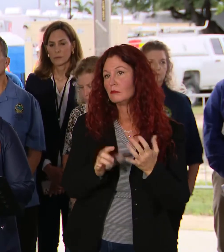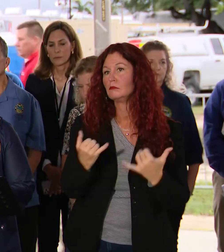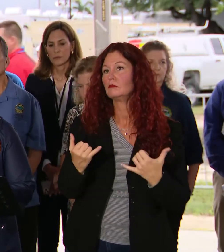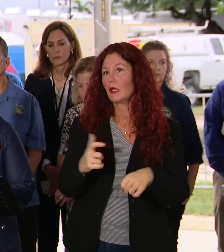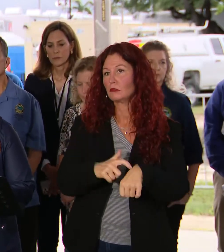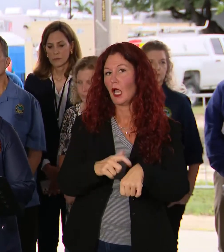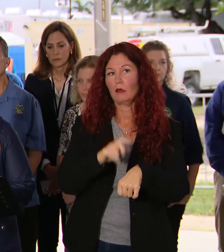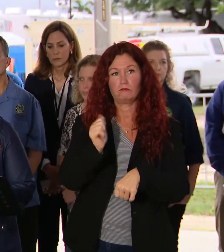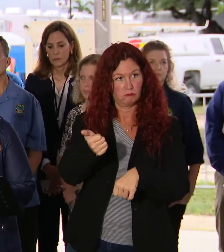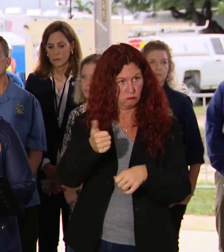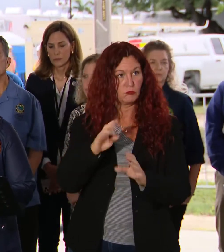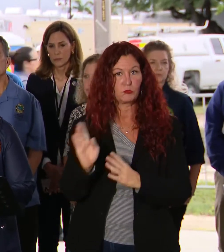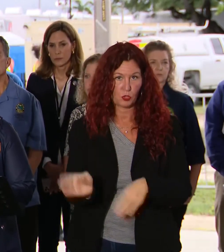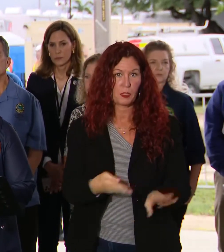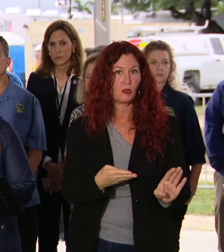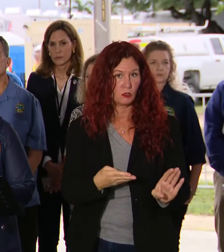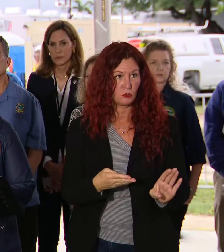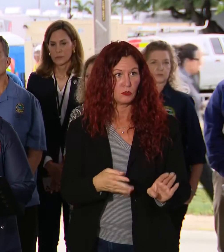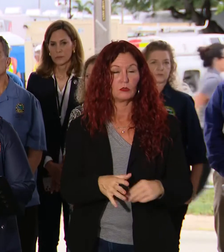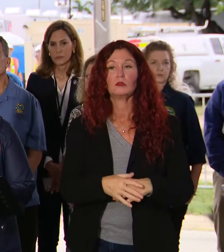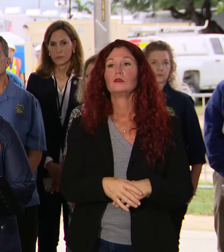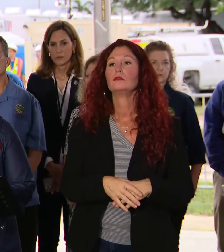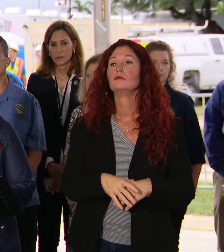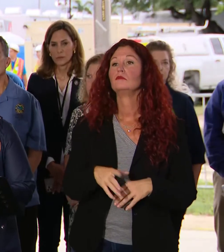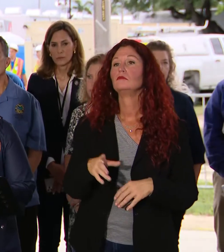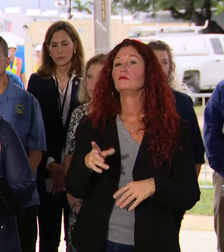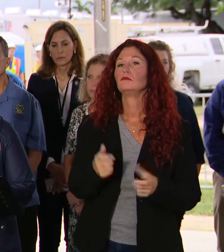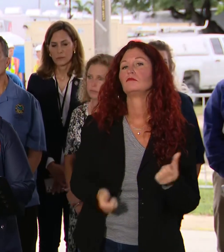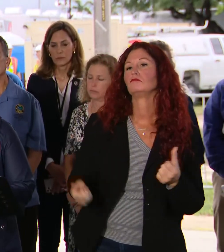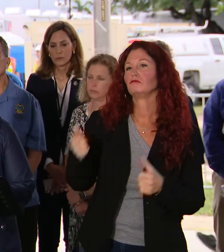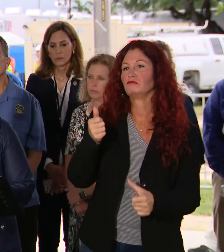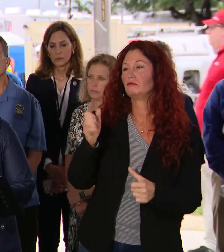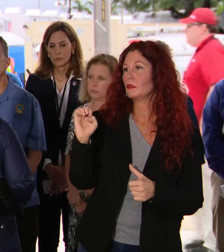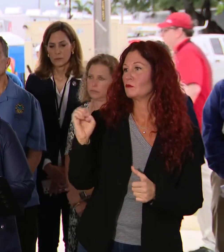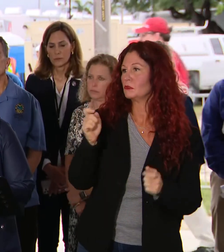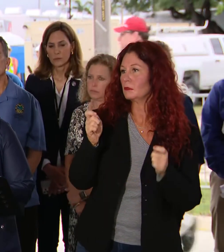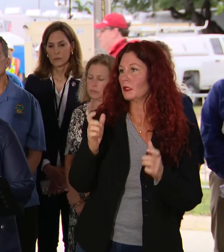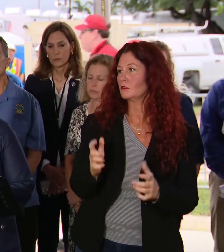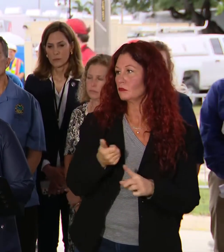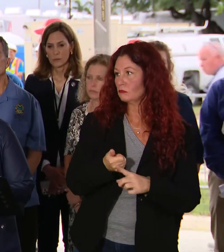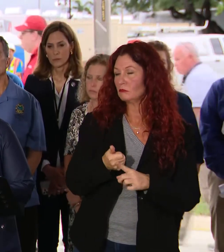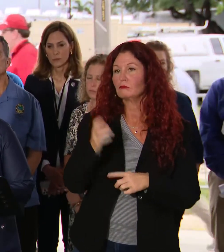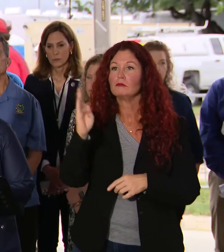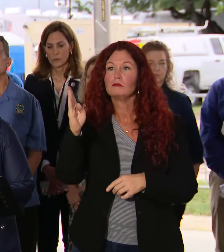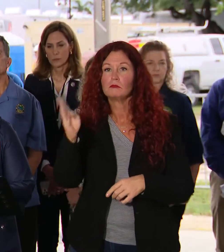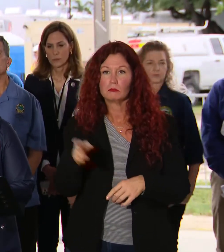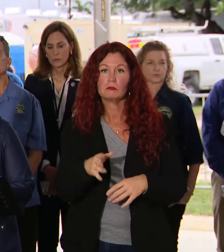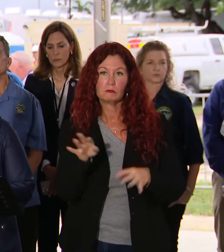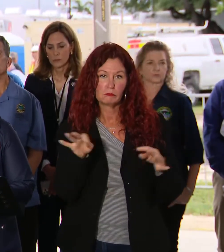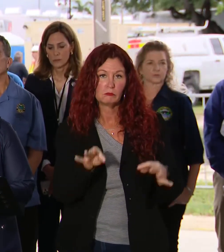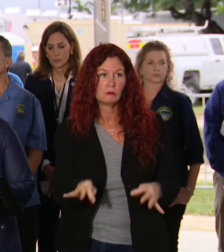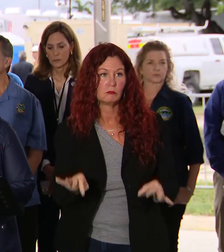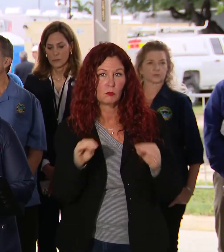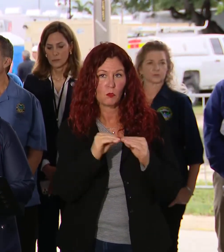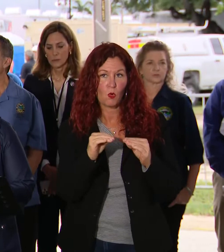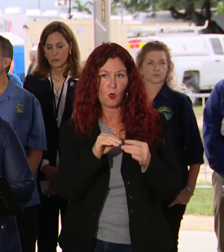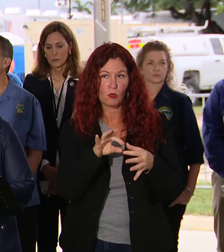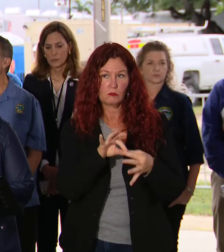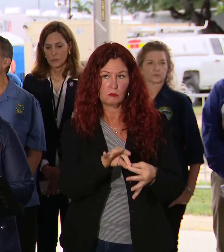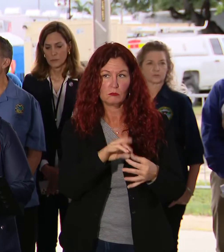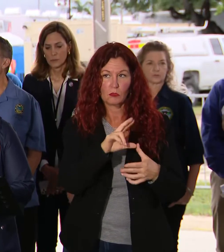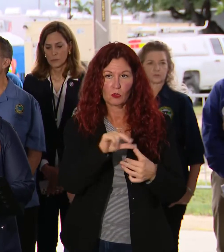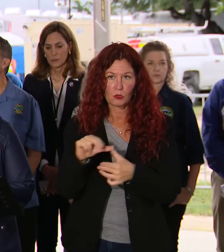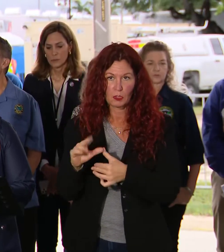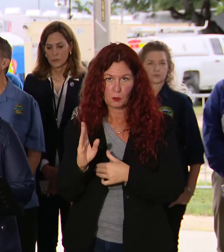will provide more details on the storm preparation, and we encourage you to download our app, Ready MDC